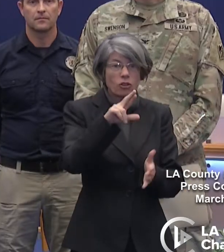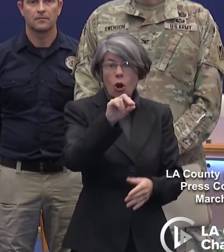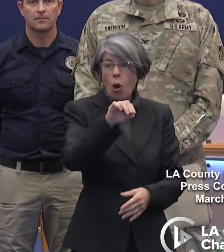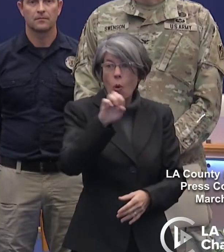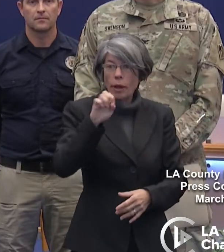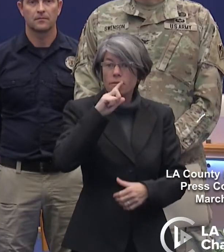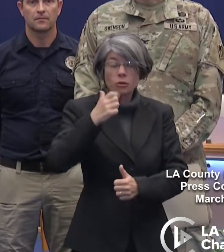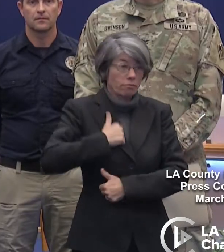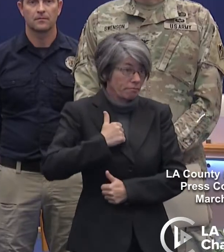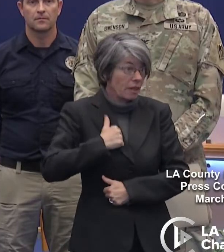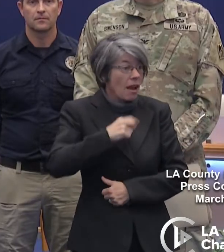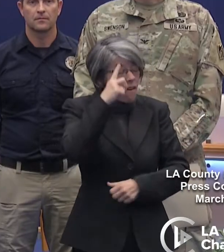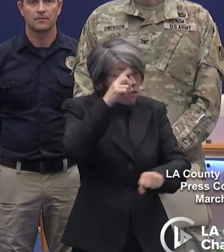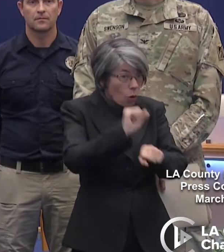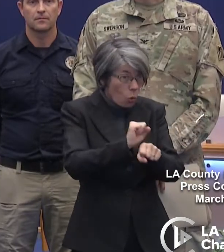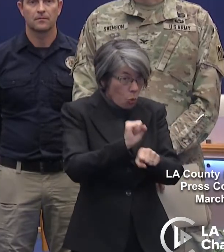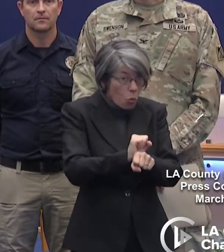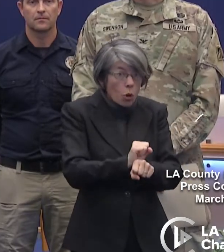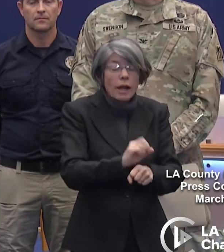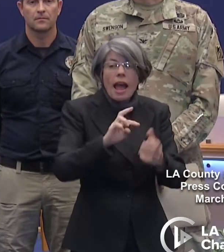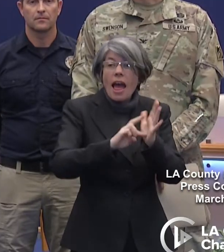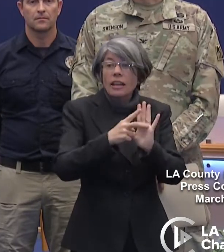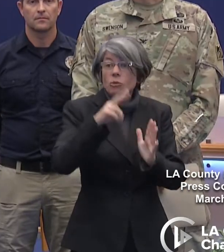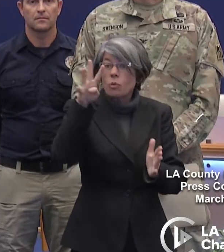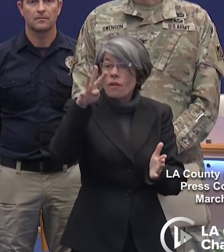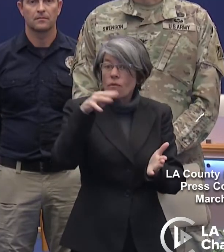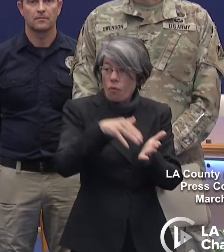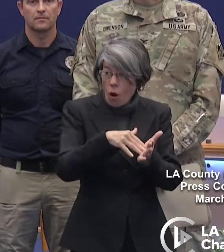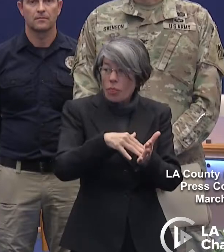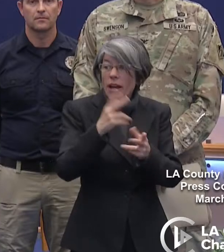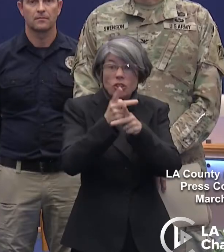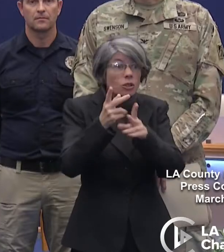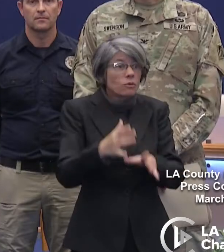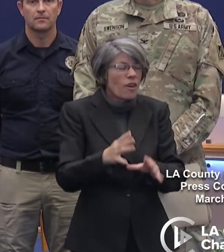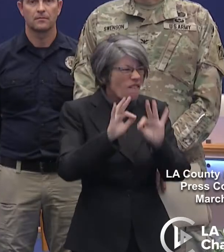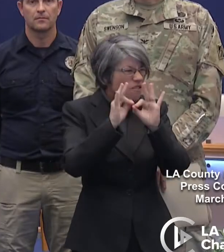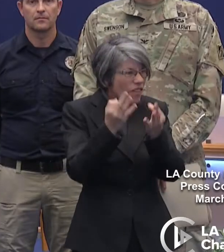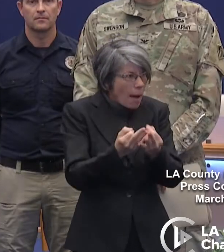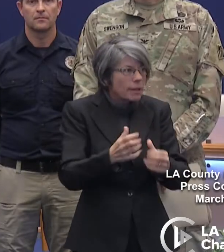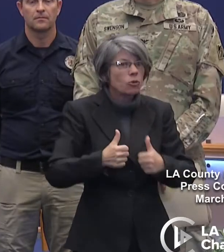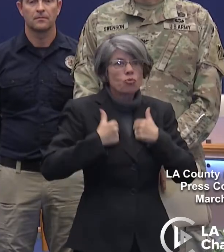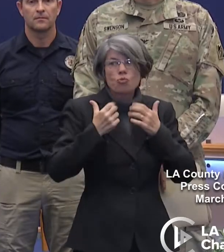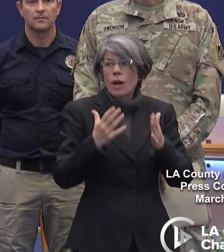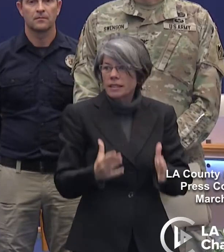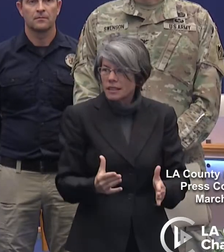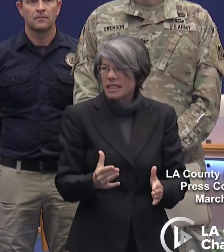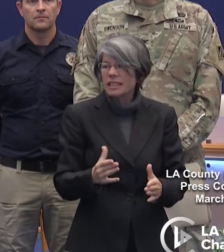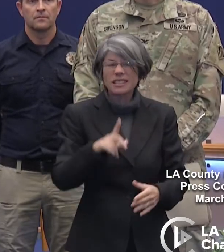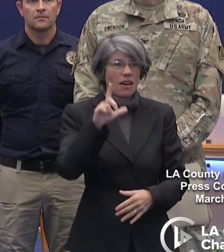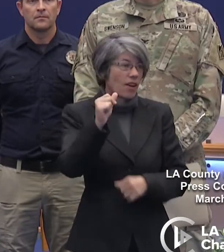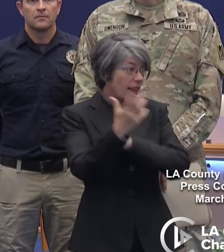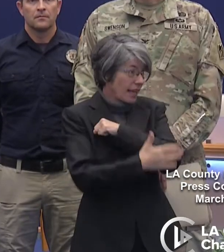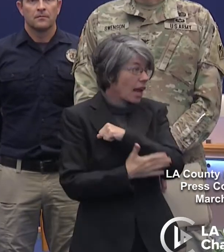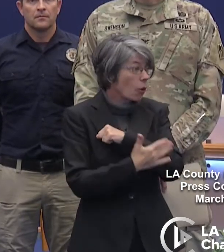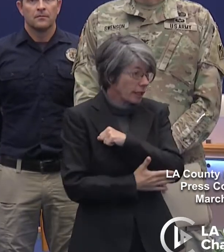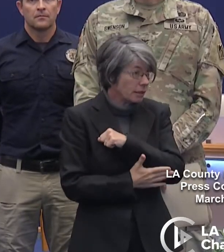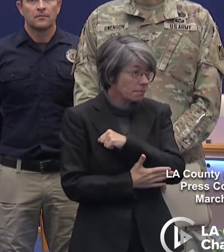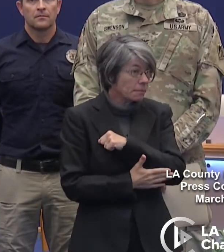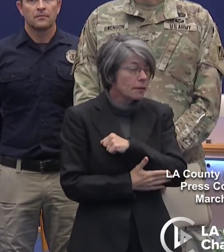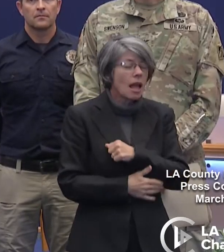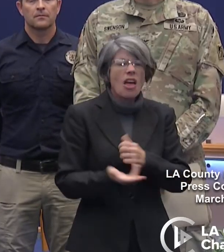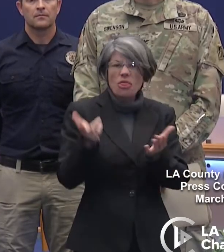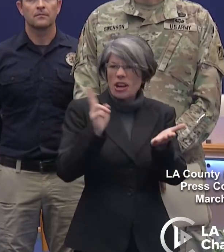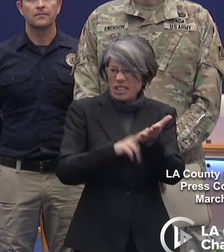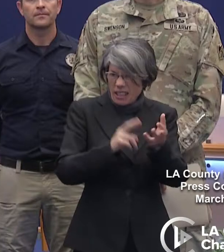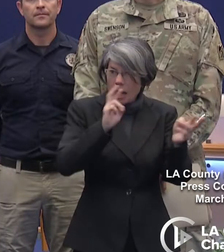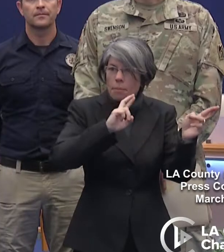to the Army Corps of Engineers for work. This means 4,000, as Supervisor said, families, residents of LA County are